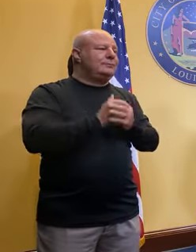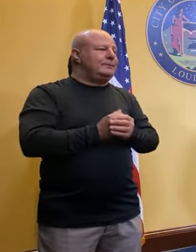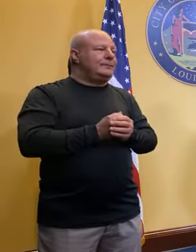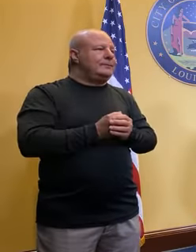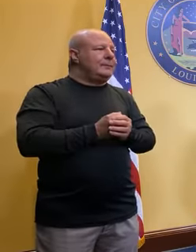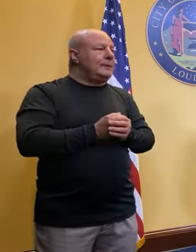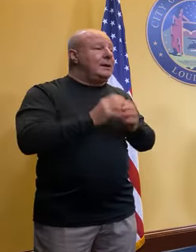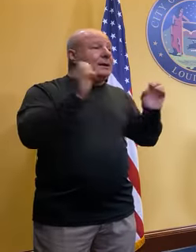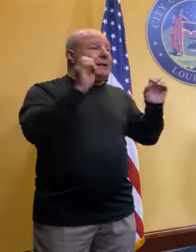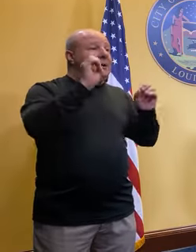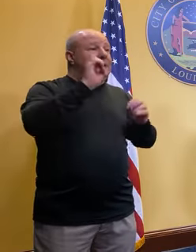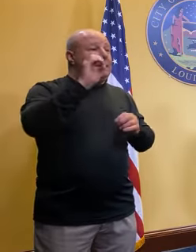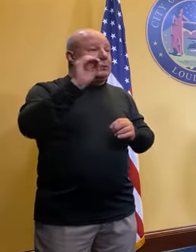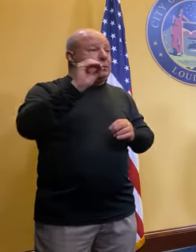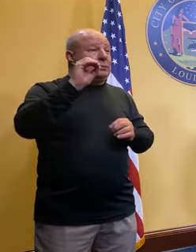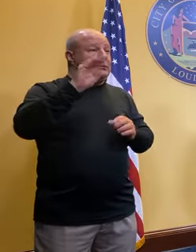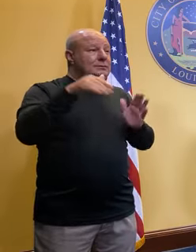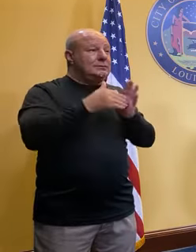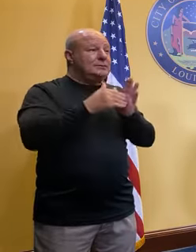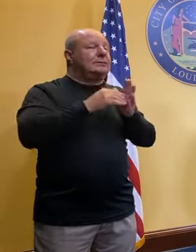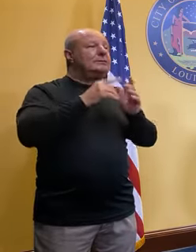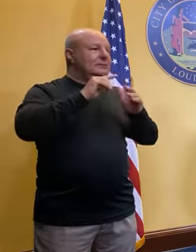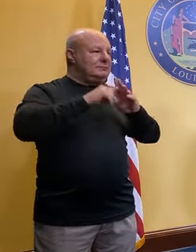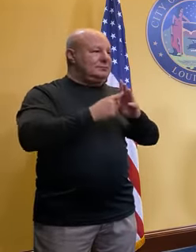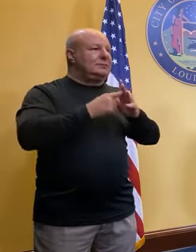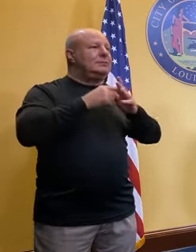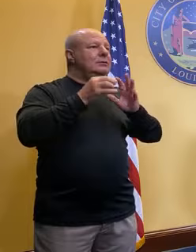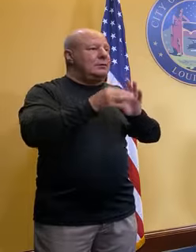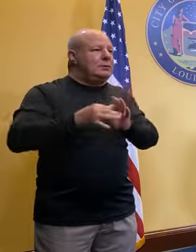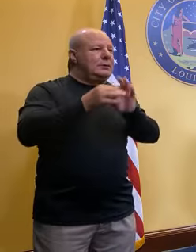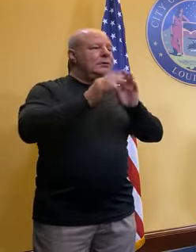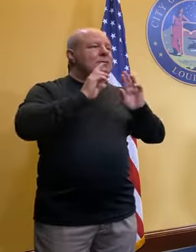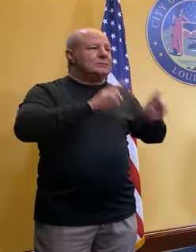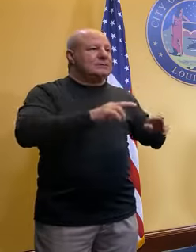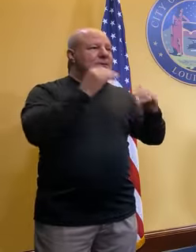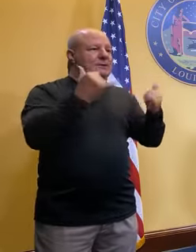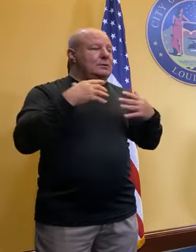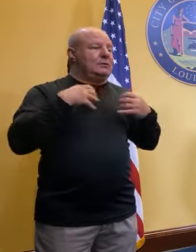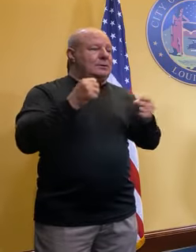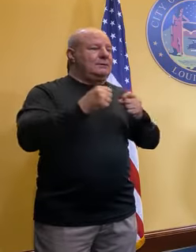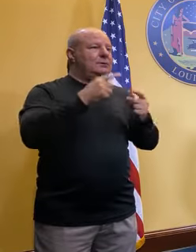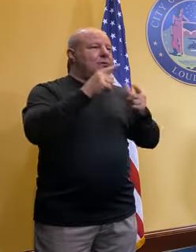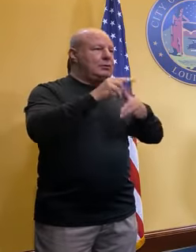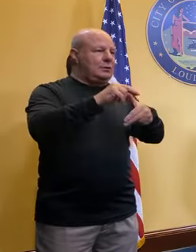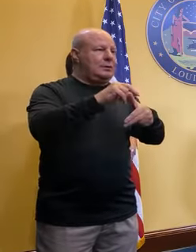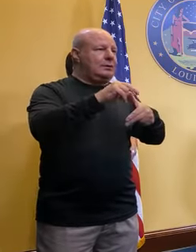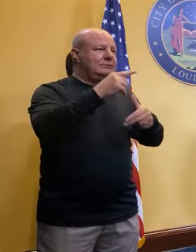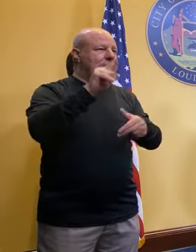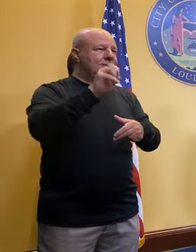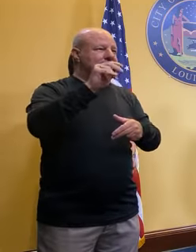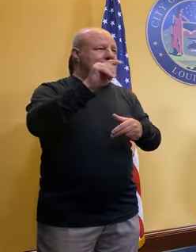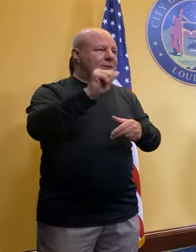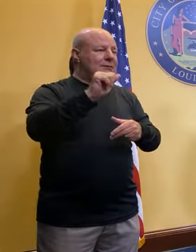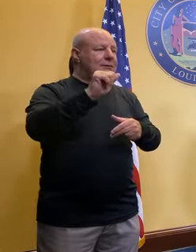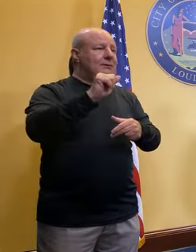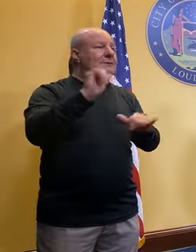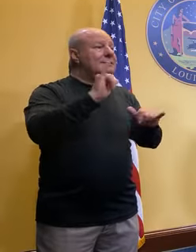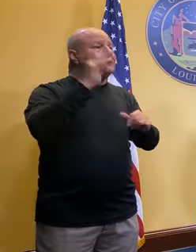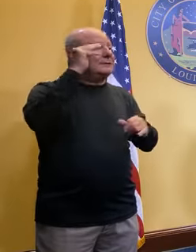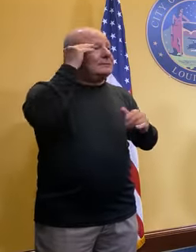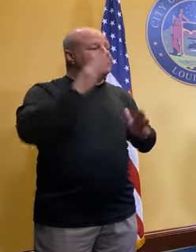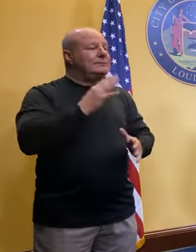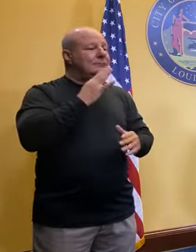attention. So the Emergency Operations Center continues to be activated in our coordinated response and now recovery to Hurricane Zeta. As the Mayor